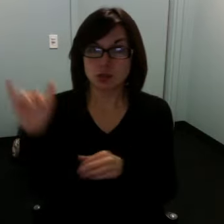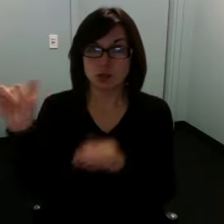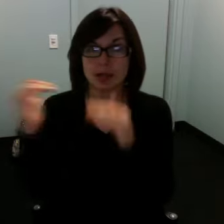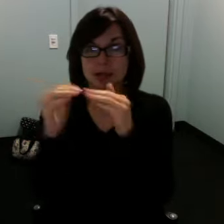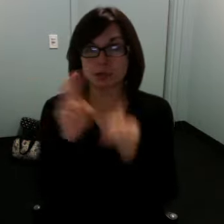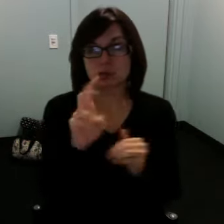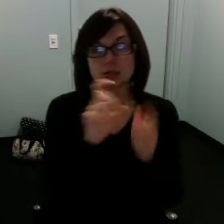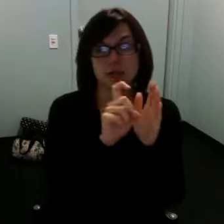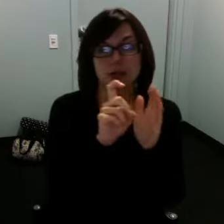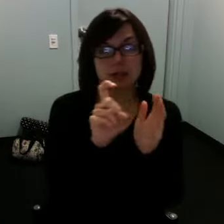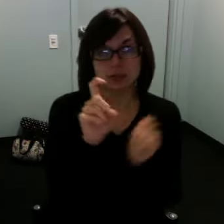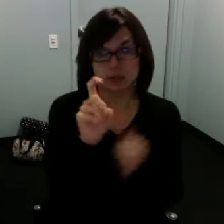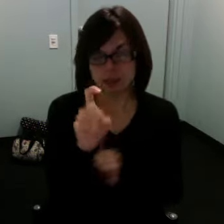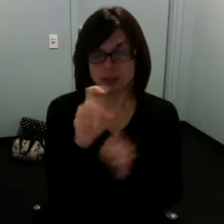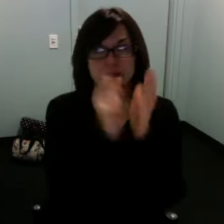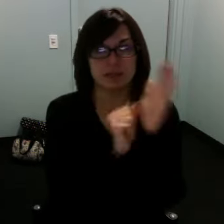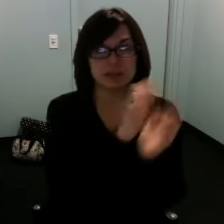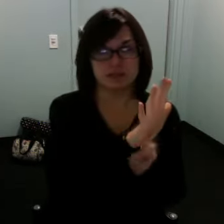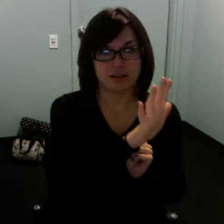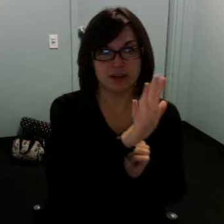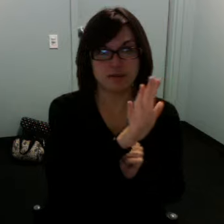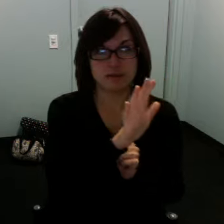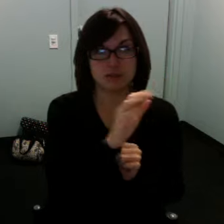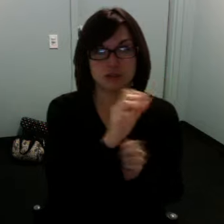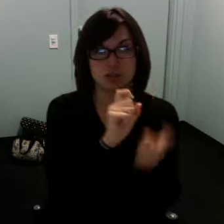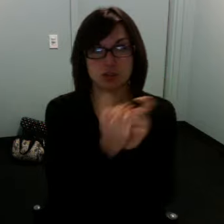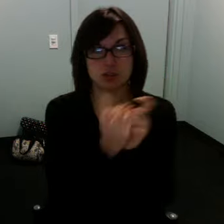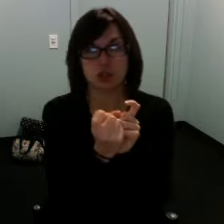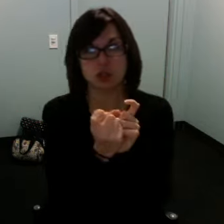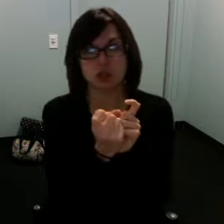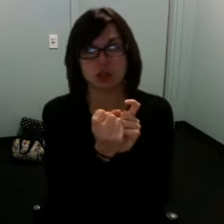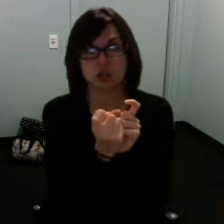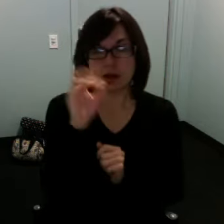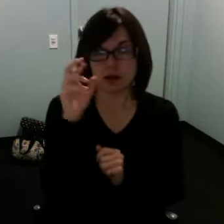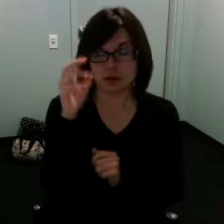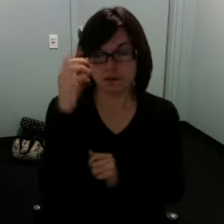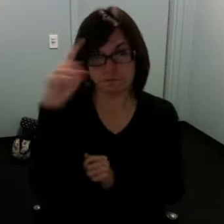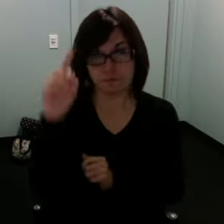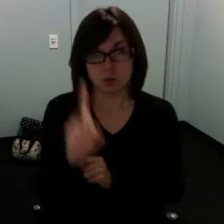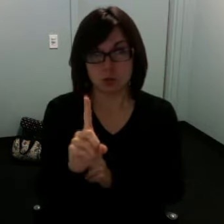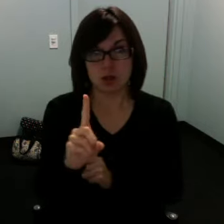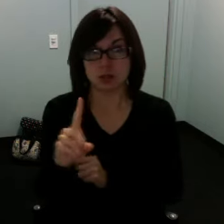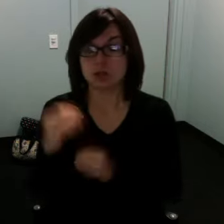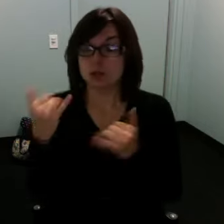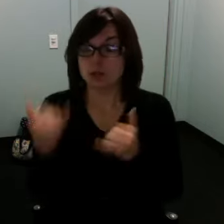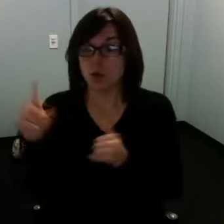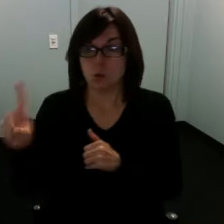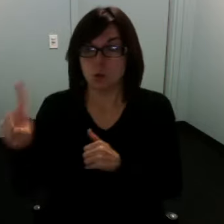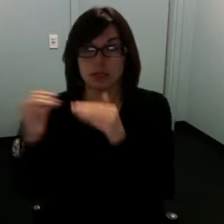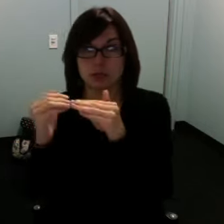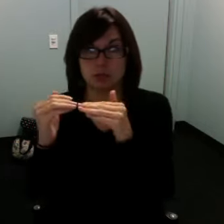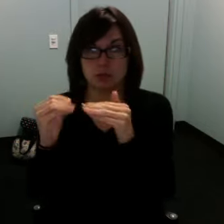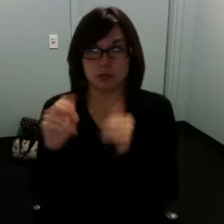equals 2 times 3 minus 5, or 1 equals 6 minus 5, or 1 equals